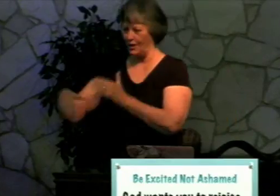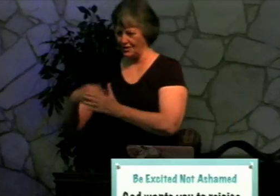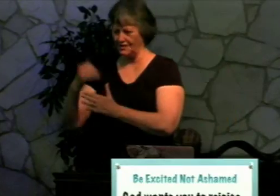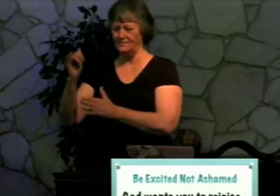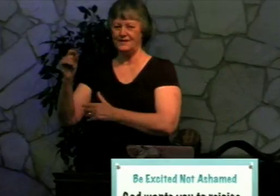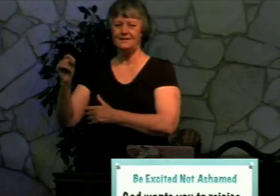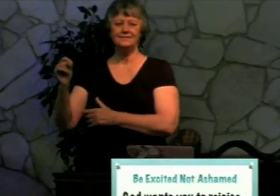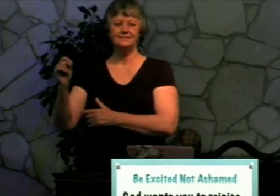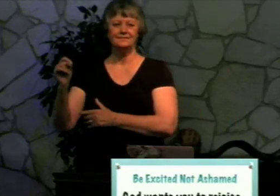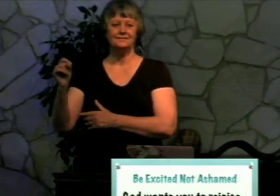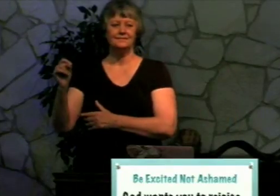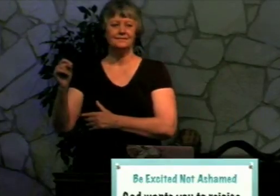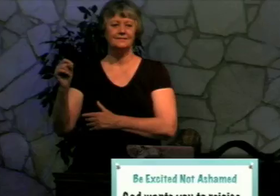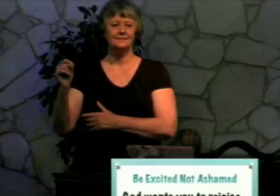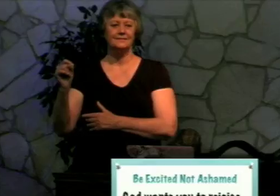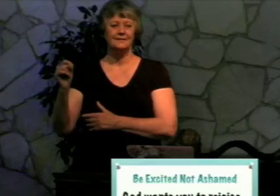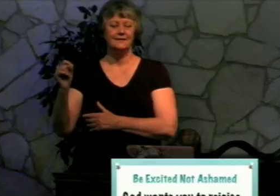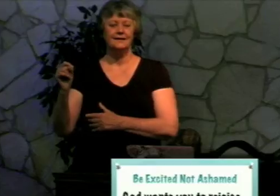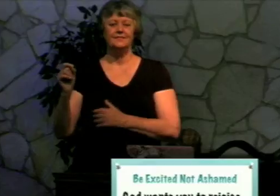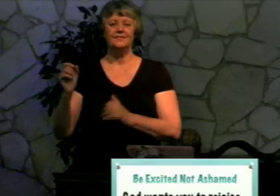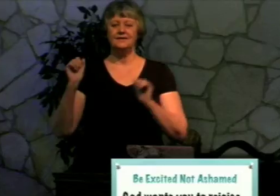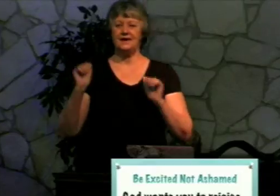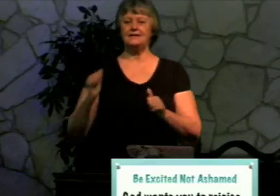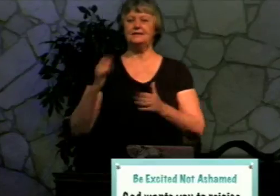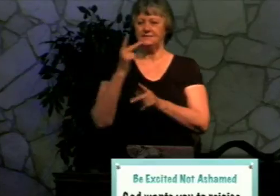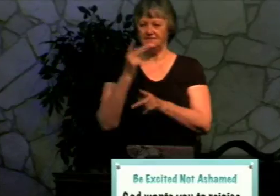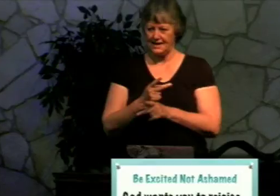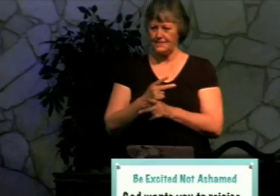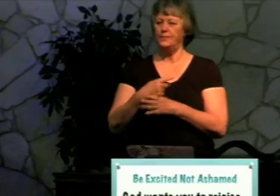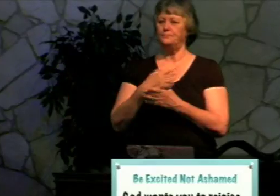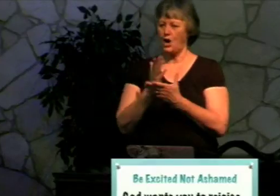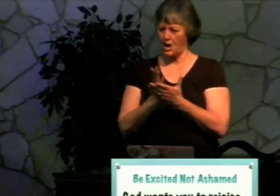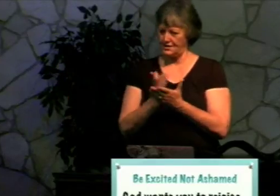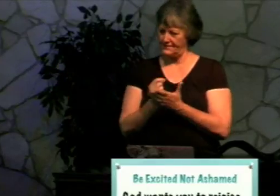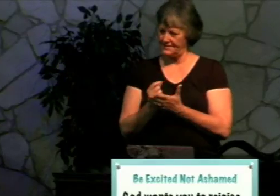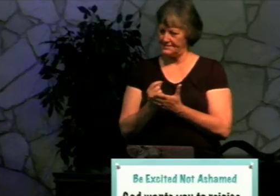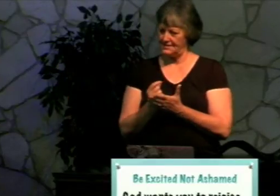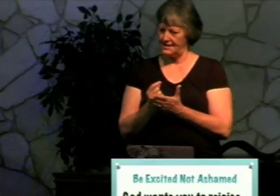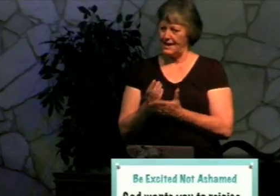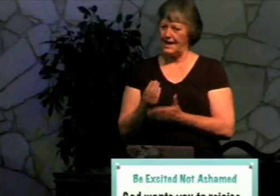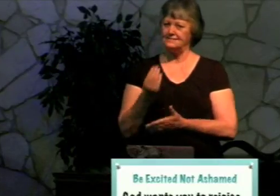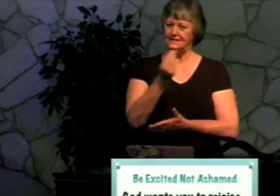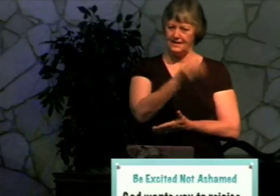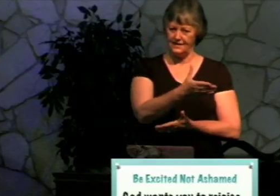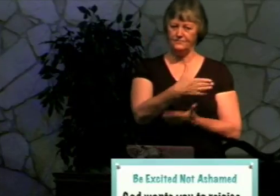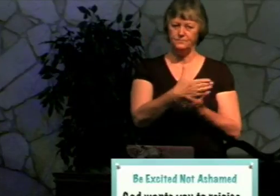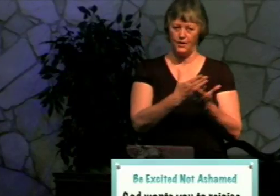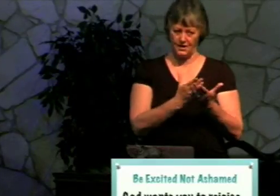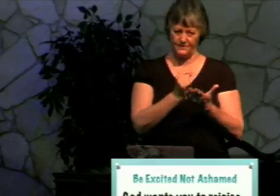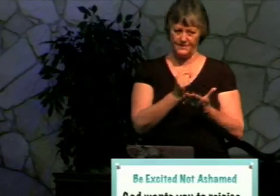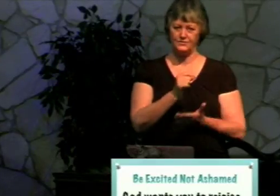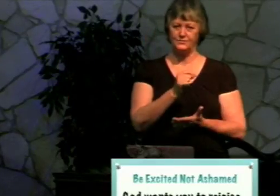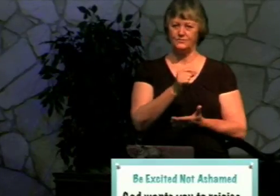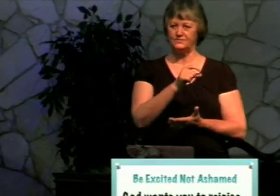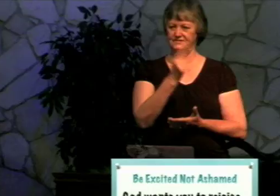all of it. They can keep part of it and give part of it to